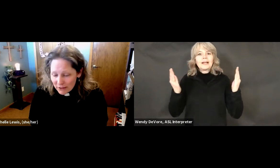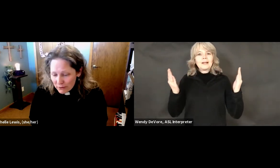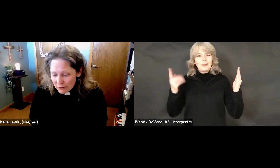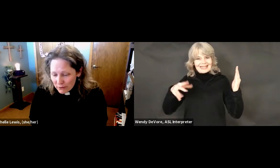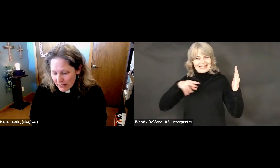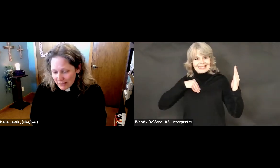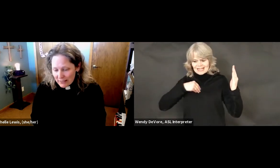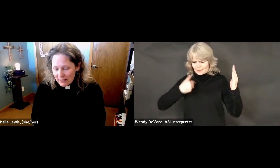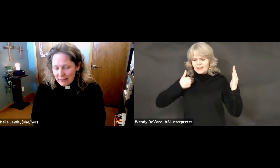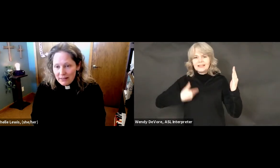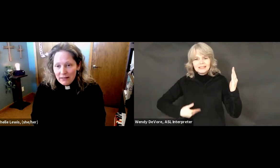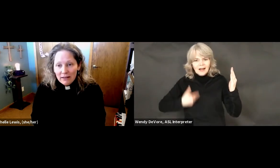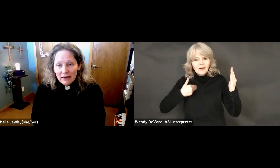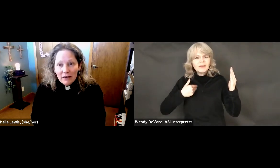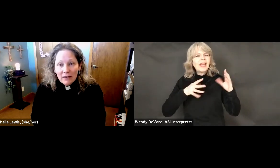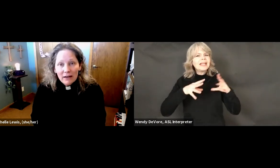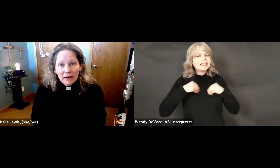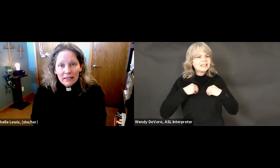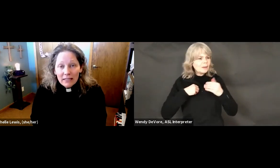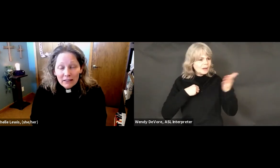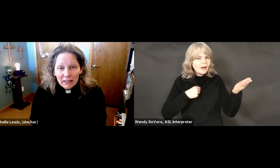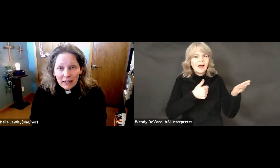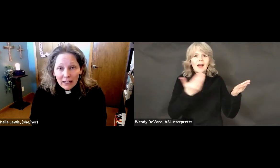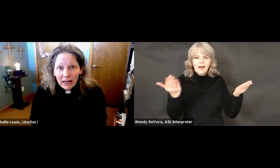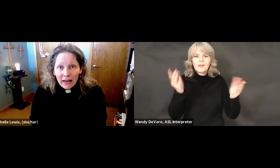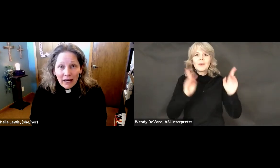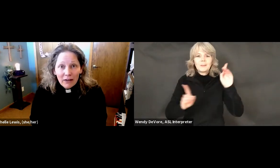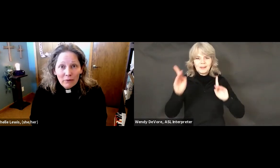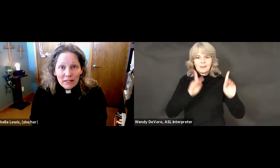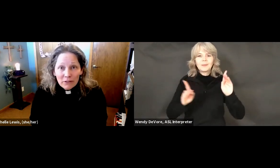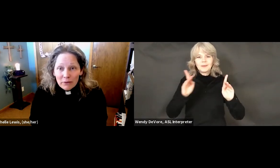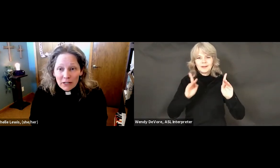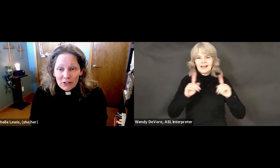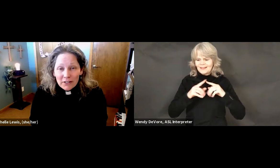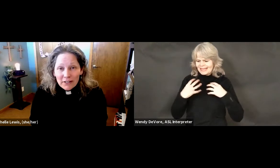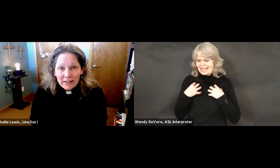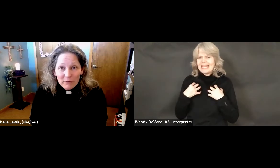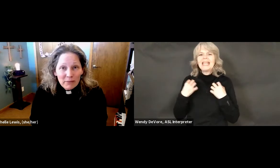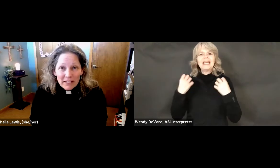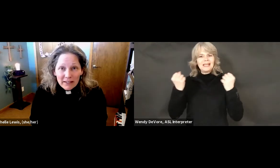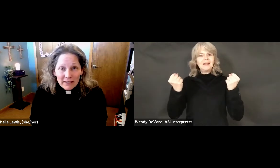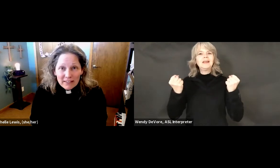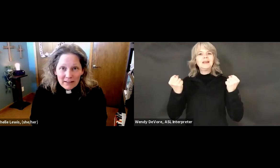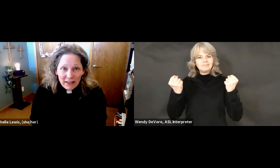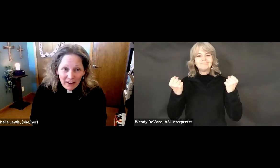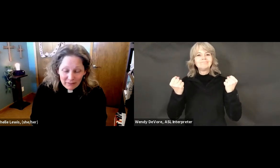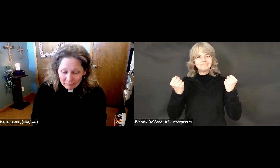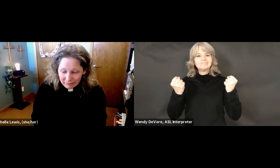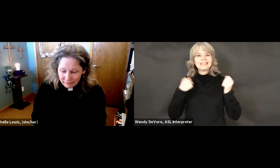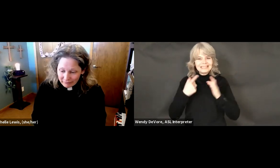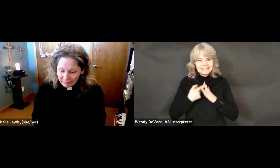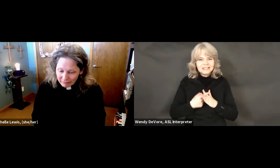others in new ways. And healing and restoration begins